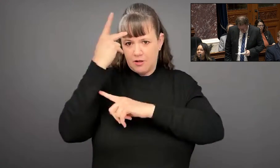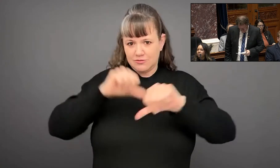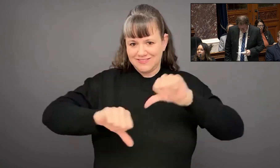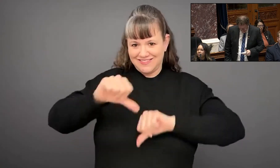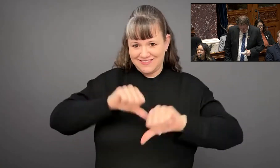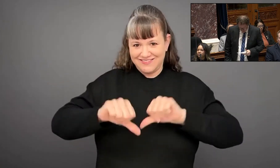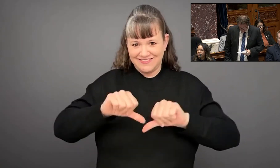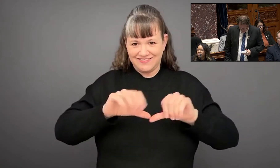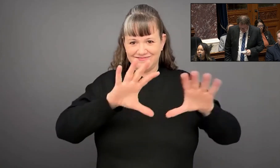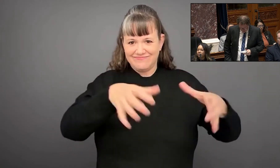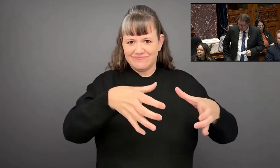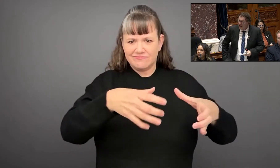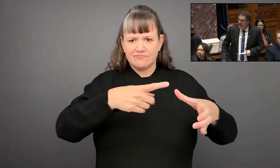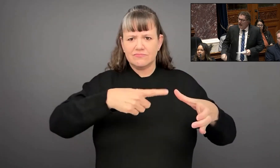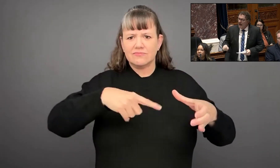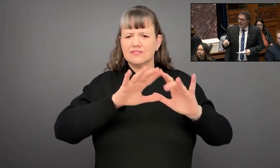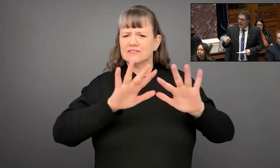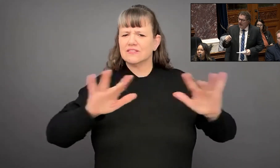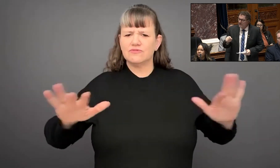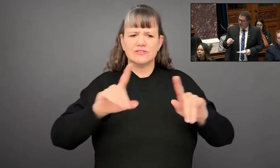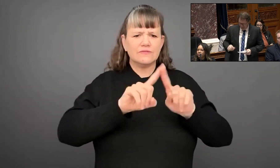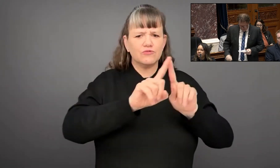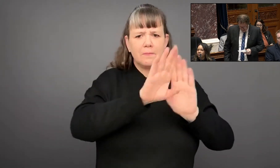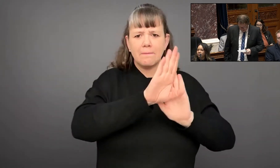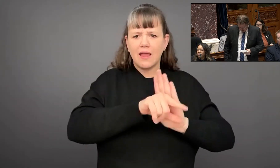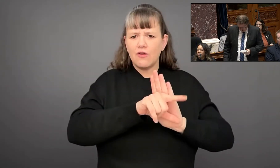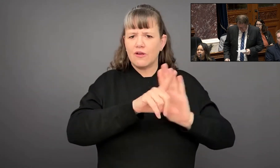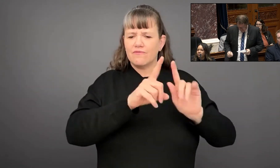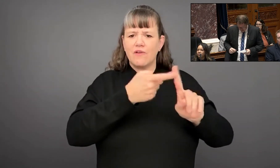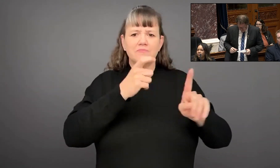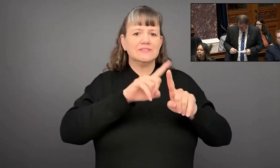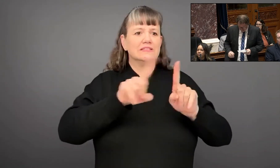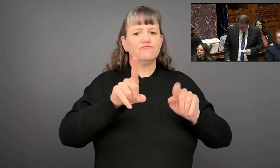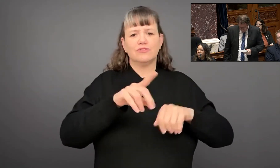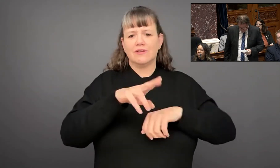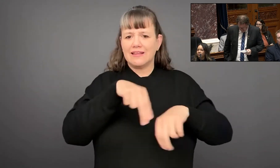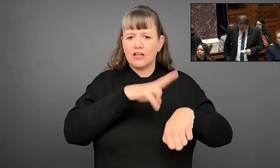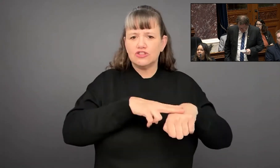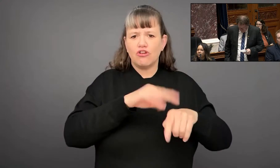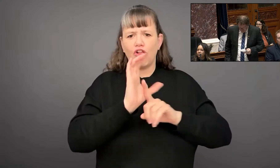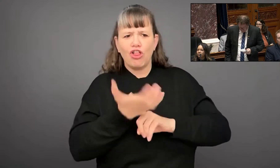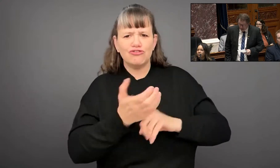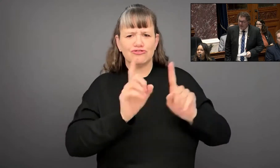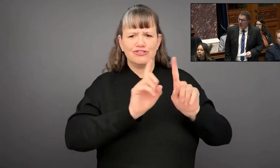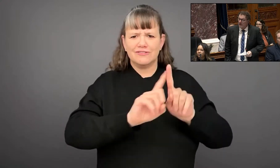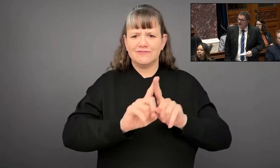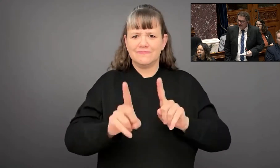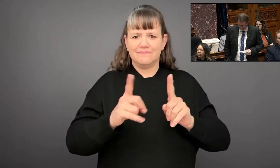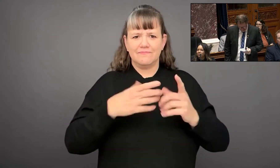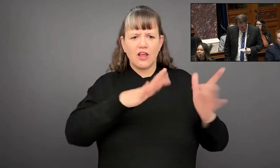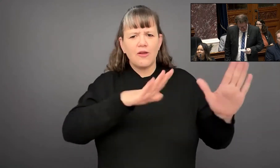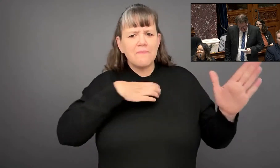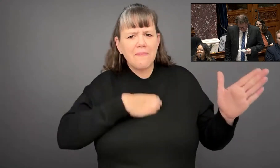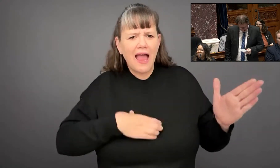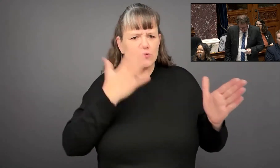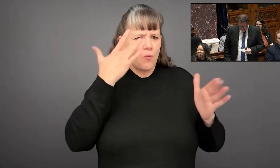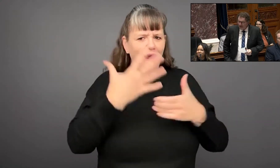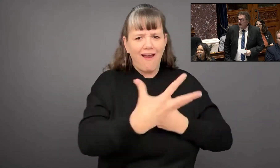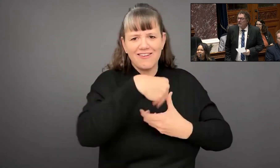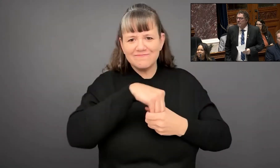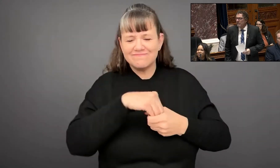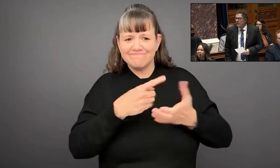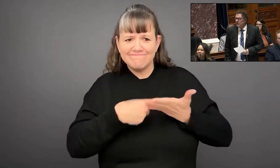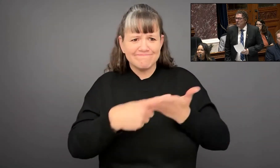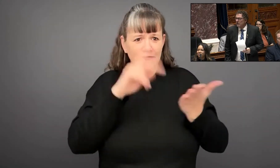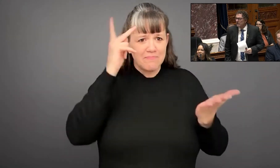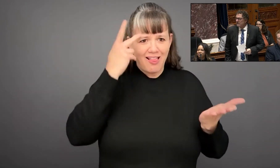of people from nations and cultures, and they have different passions for entering the deep waters of sometimes muddy politics. And so let